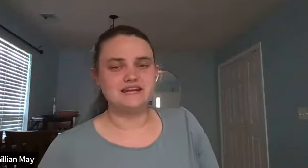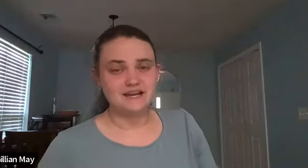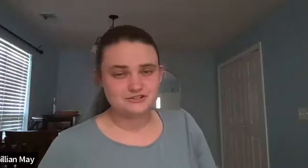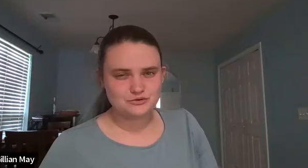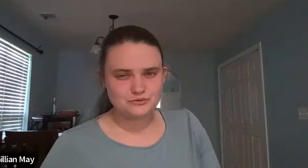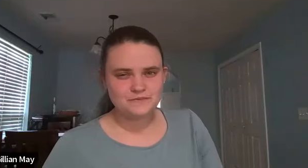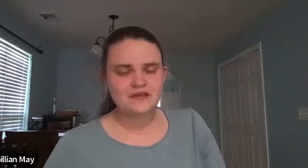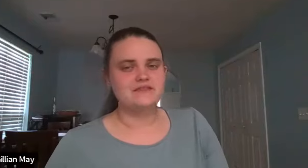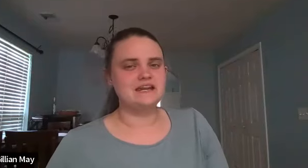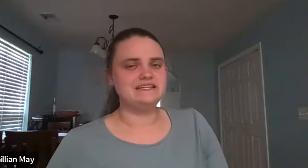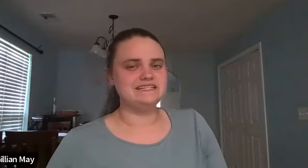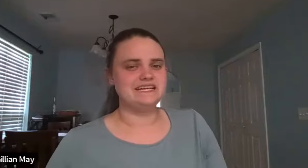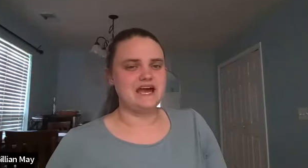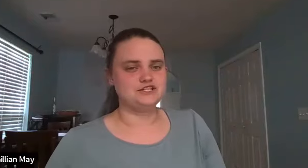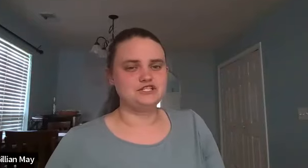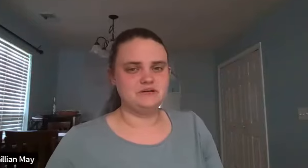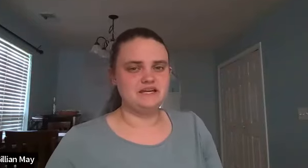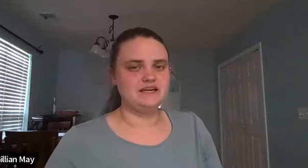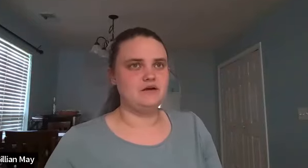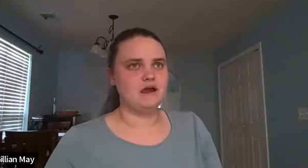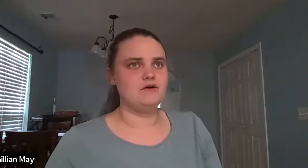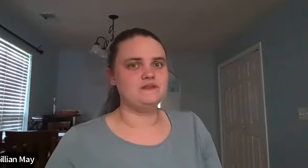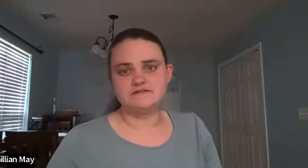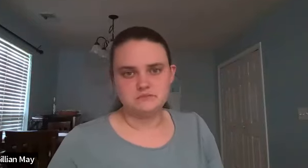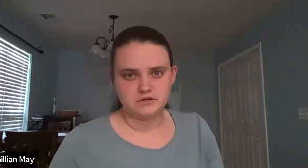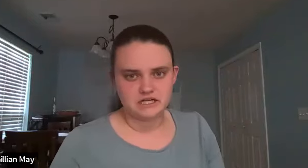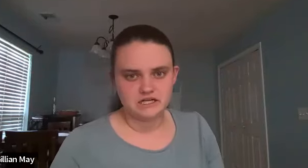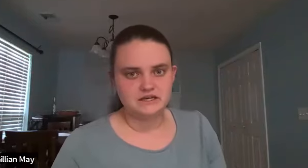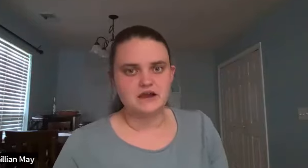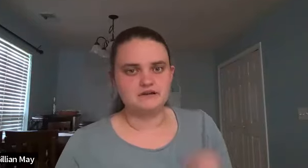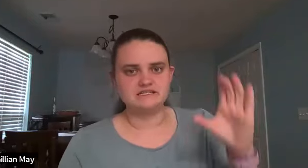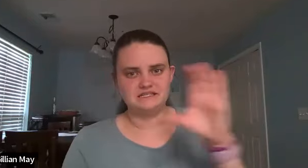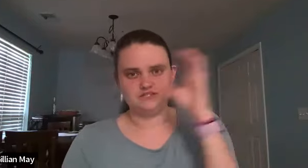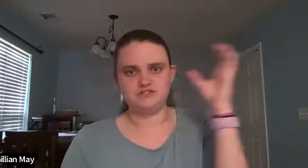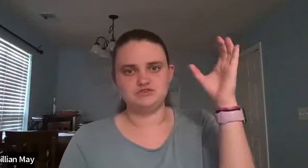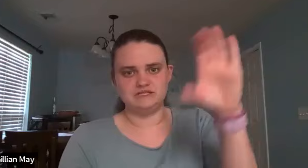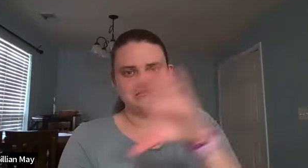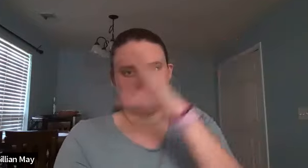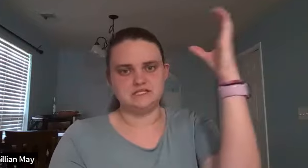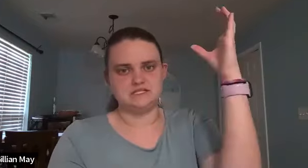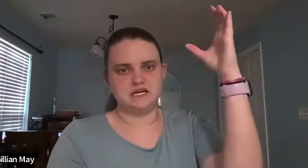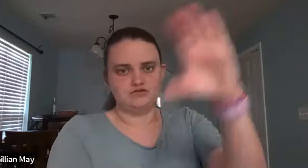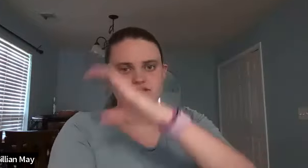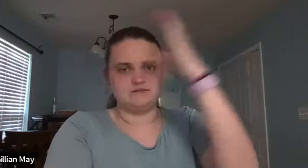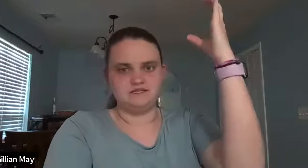high school than I did actually being around the deaf community. Nowadays, it's just Christmas, that Christmas